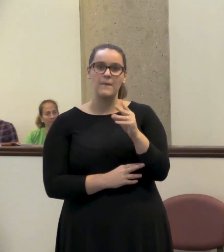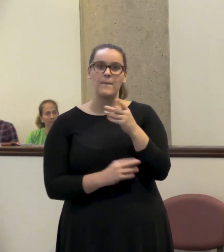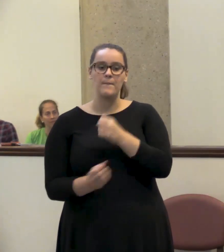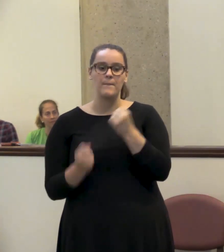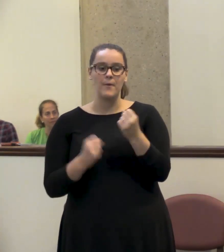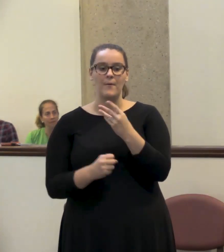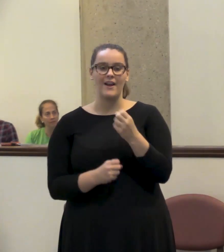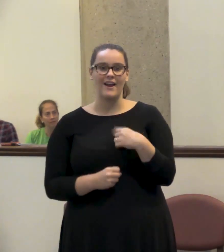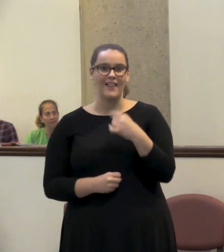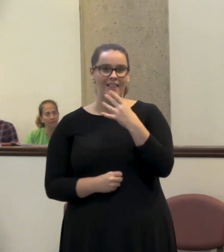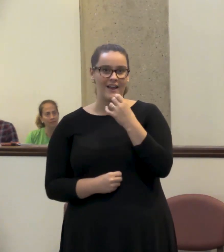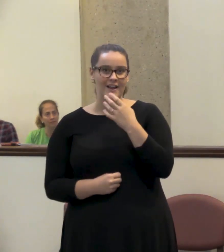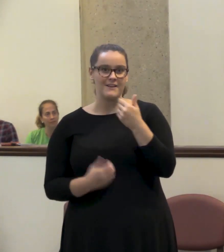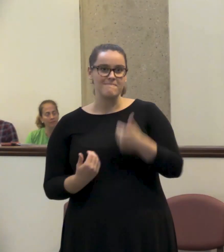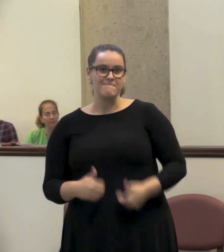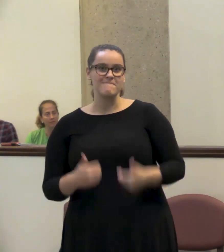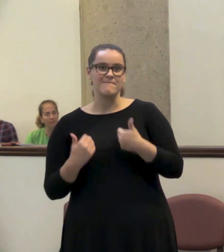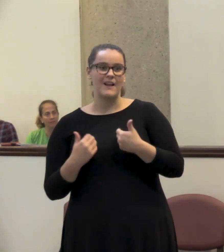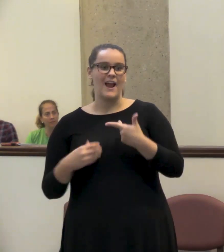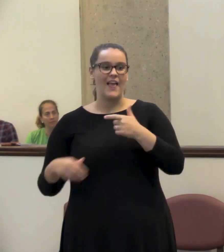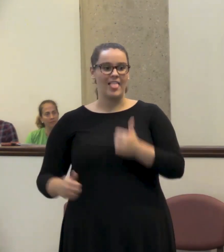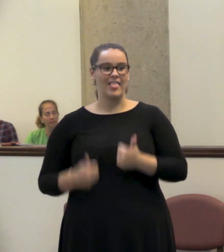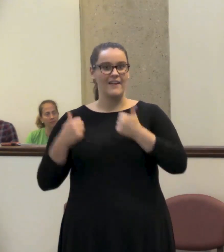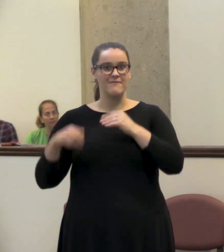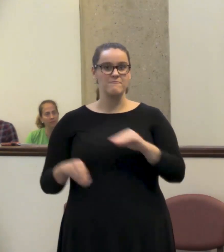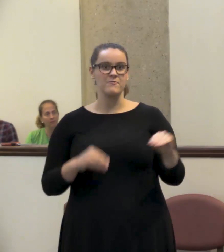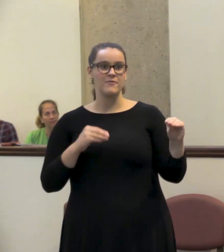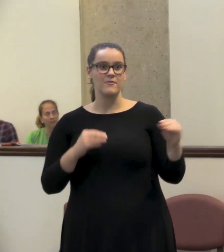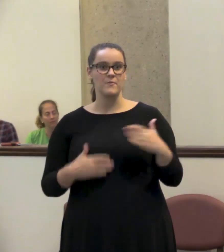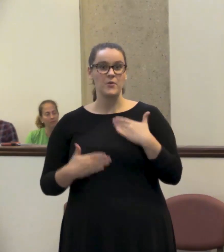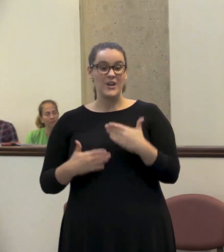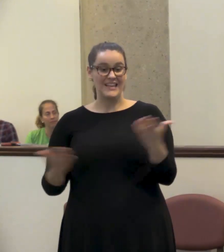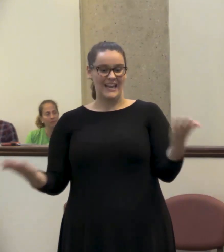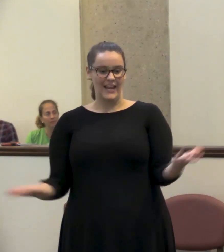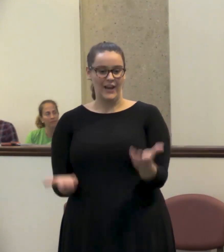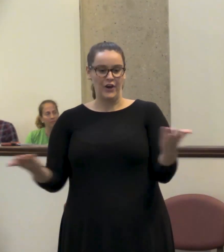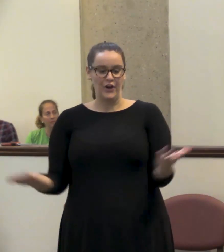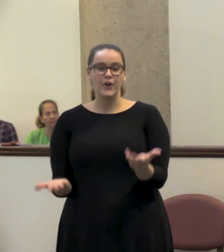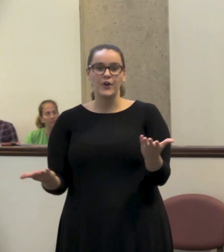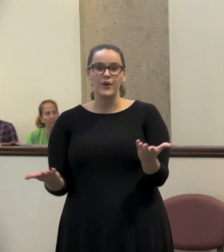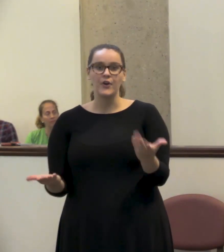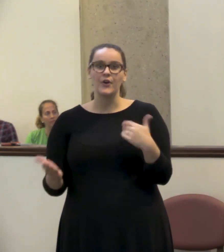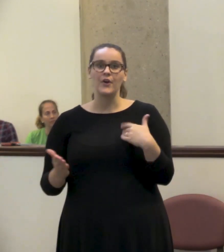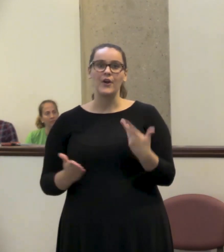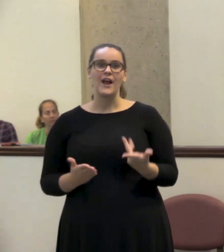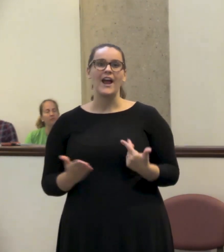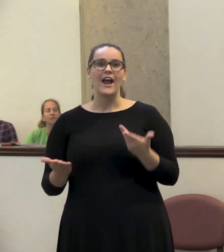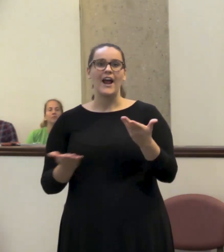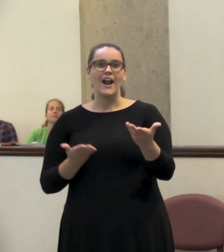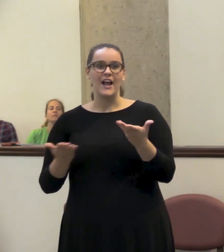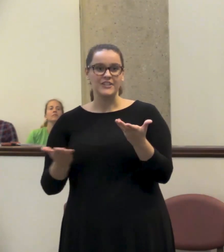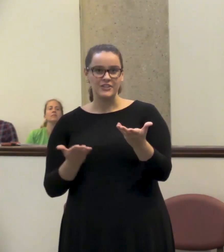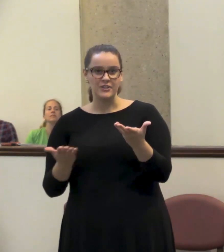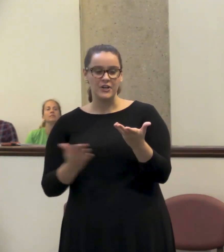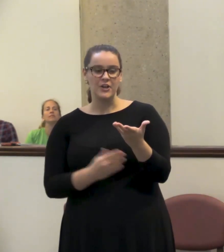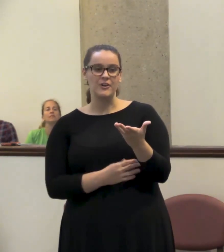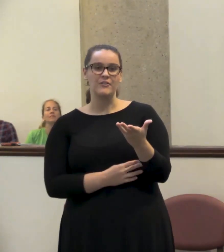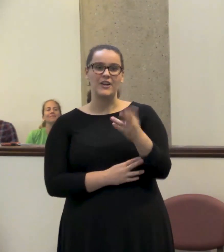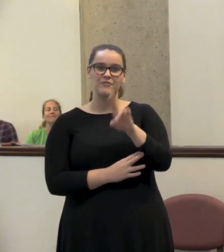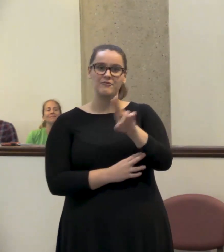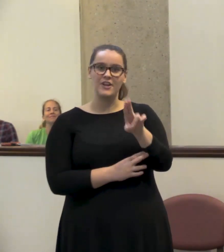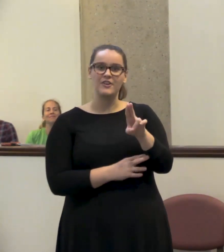Janamanchi. I live, move, breathe, and have my being right here in Rockville, and I serve Cedar Lane Unitarian Universalist Church in